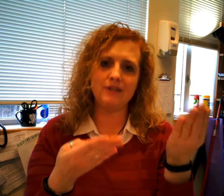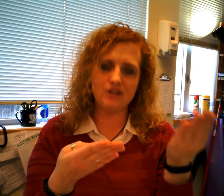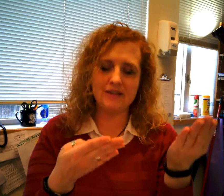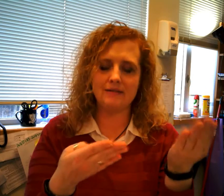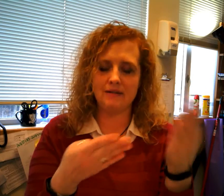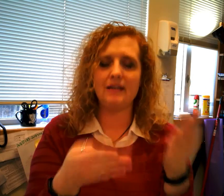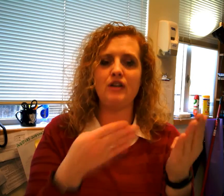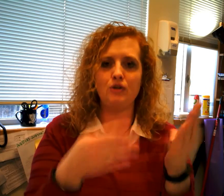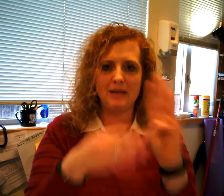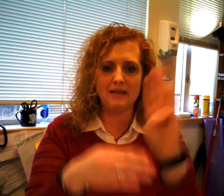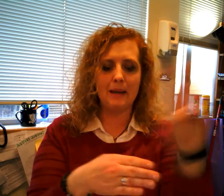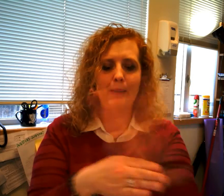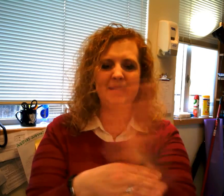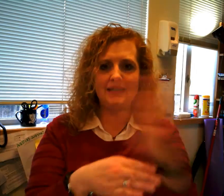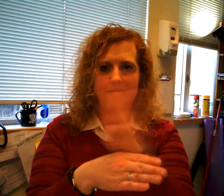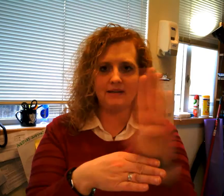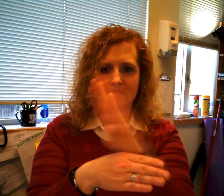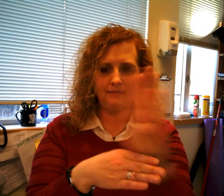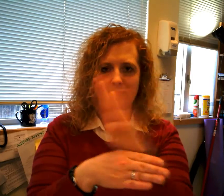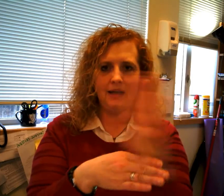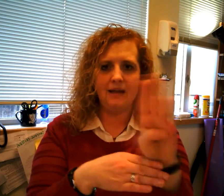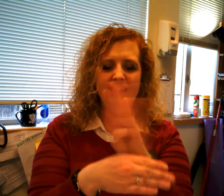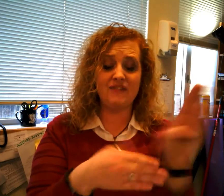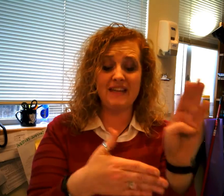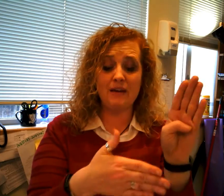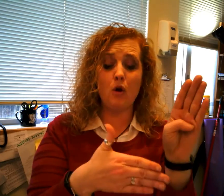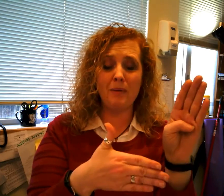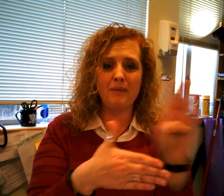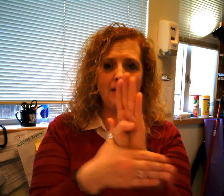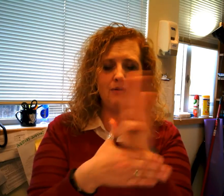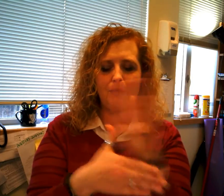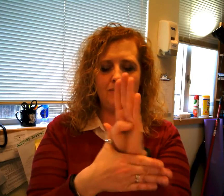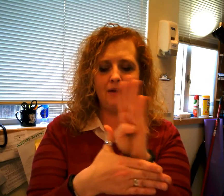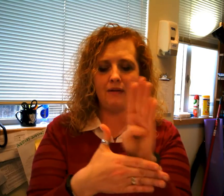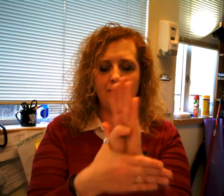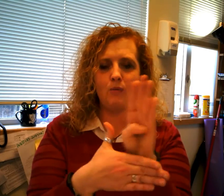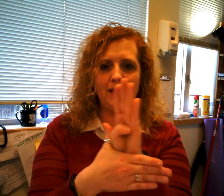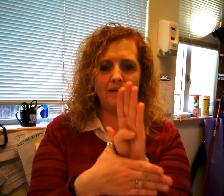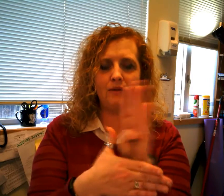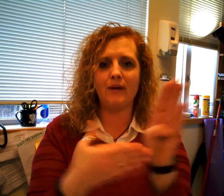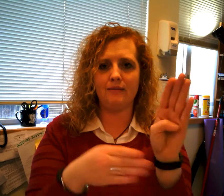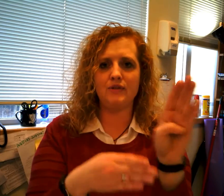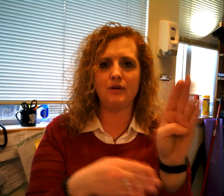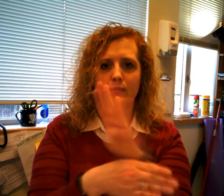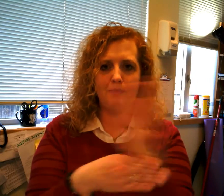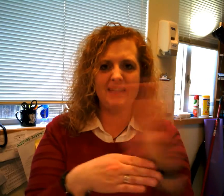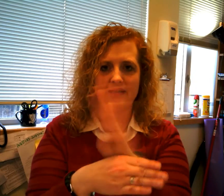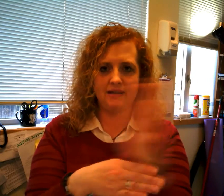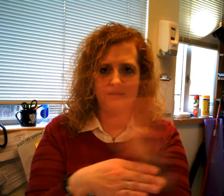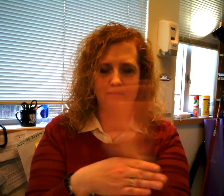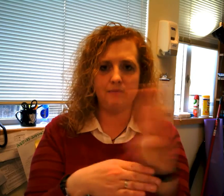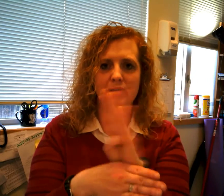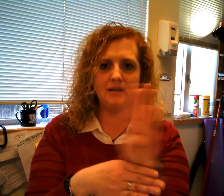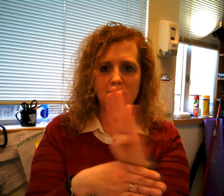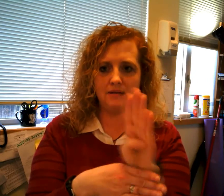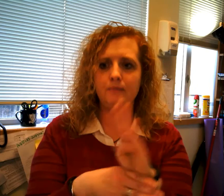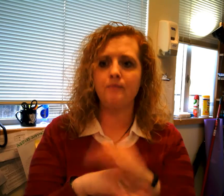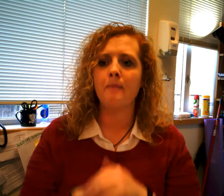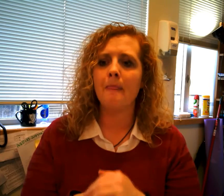just say two B's, business. Because if I did open B, the thumb would get in the way. So business, business.